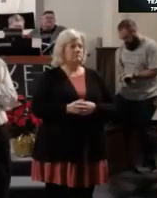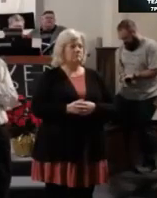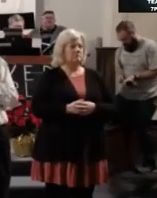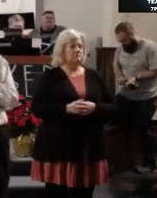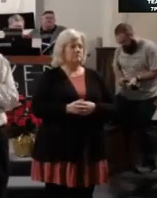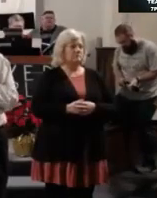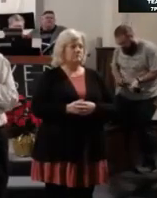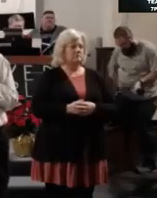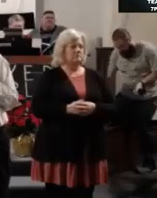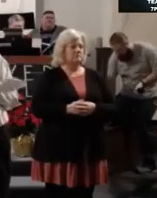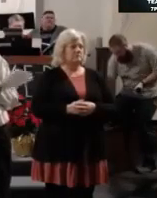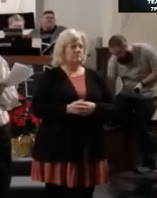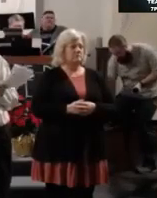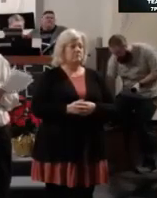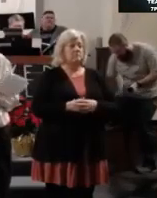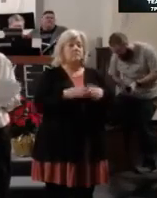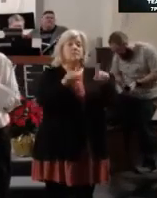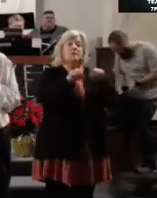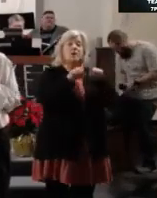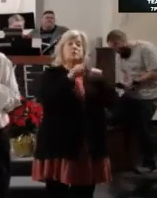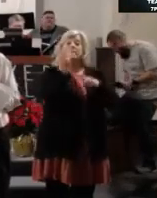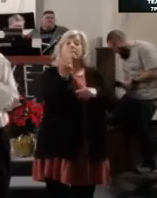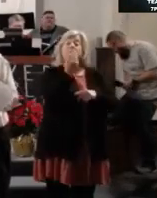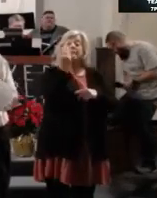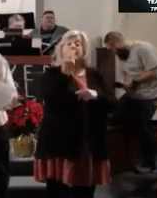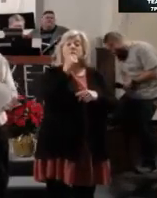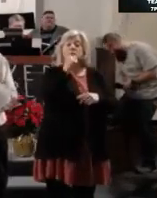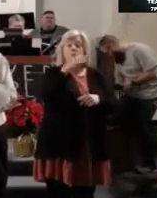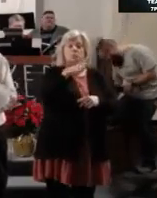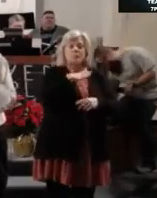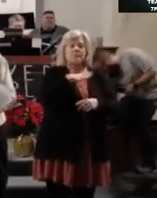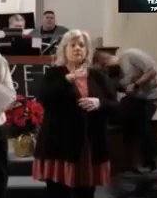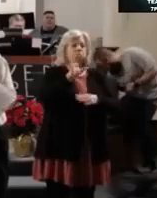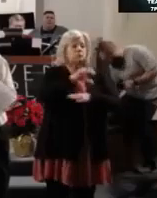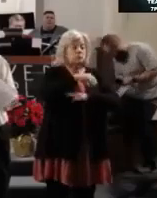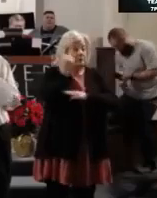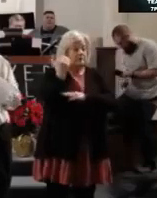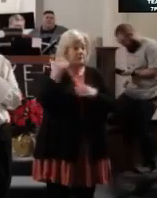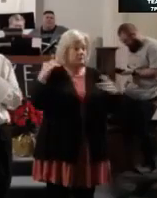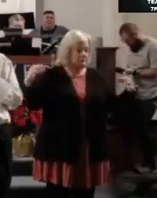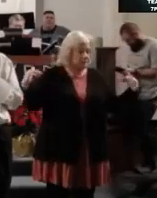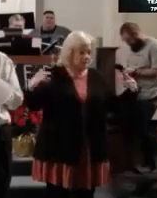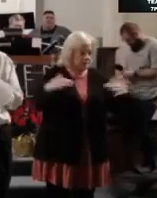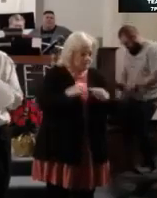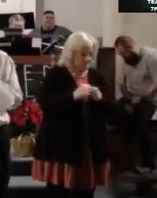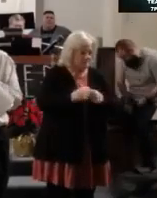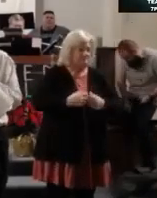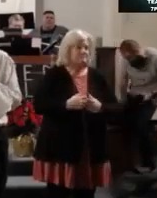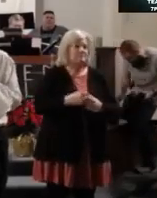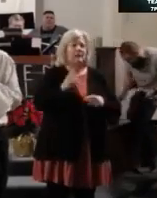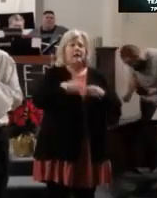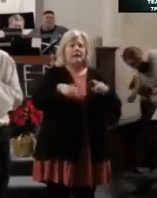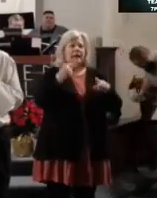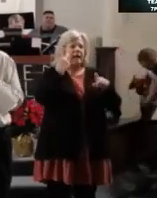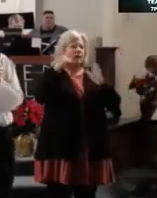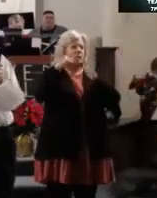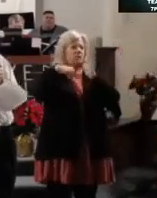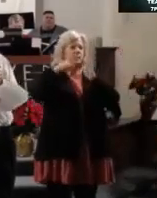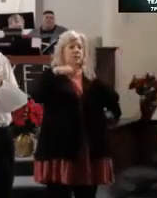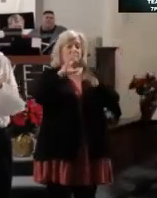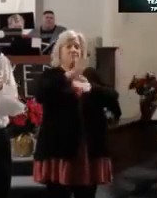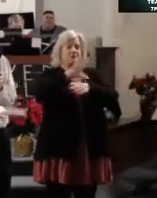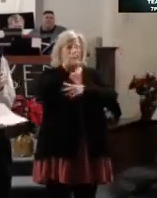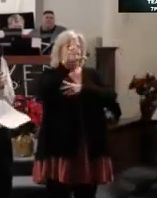So on Monday is the ladies' Christmas get-together at, I can't read it,